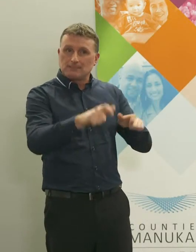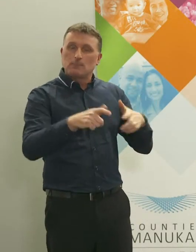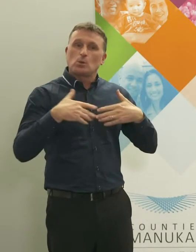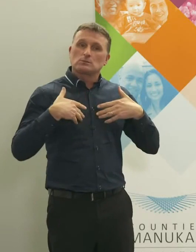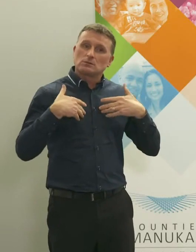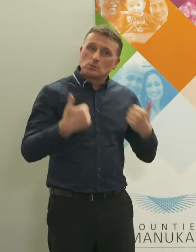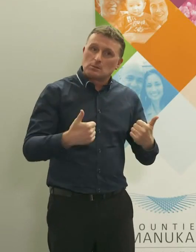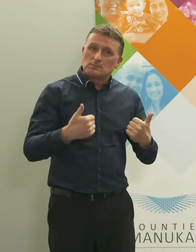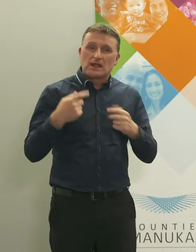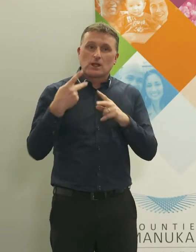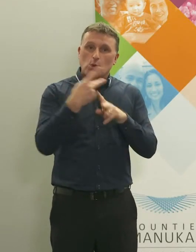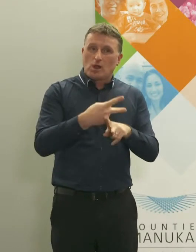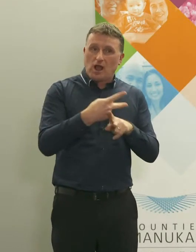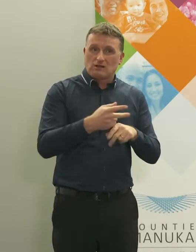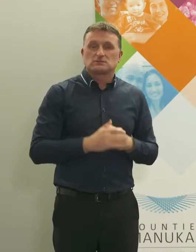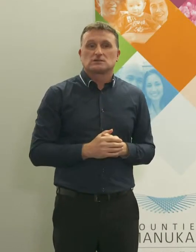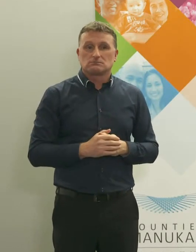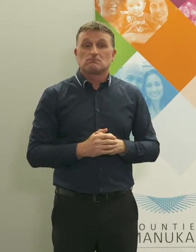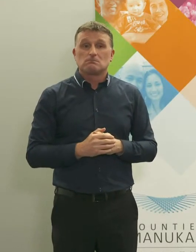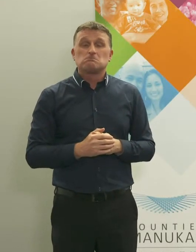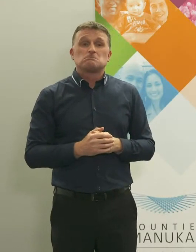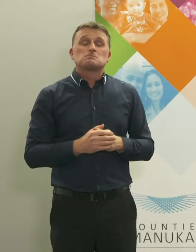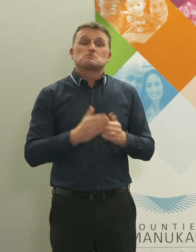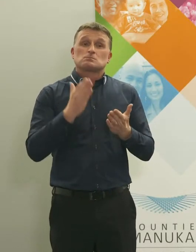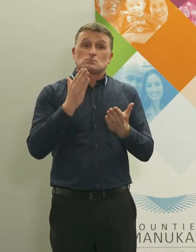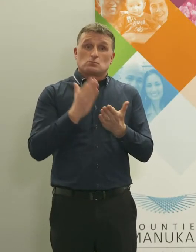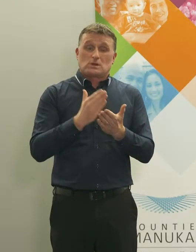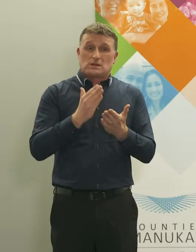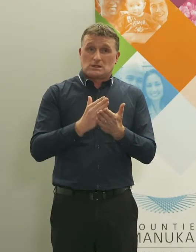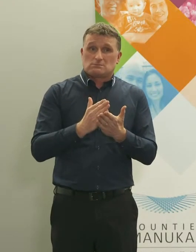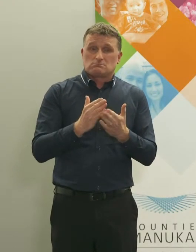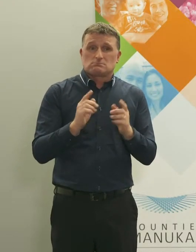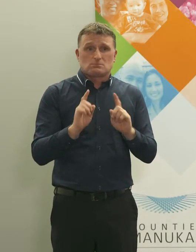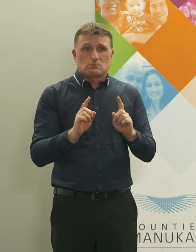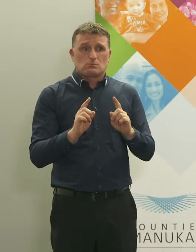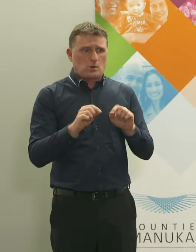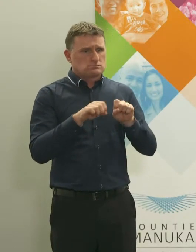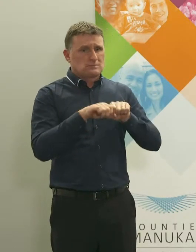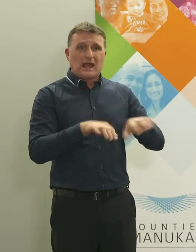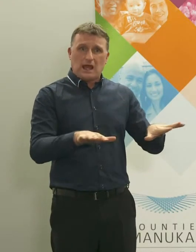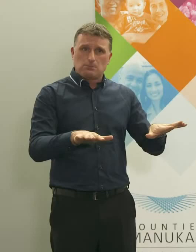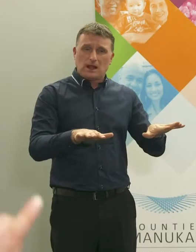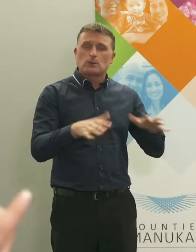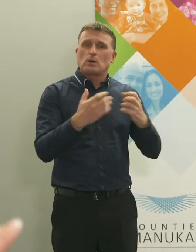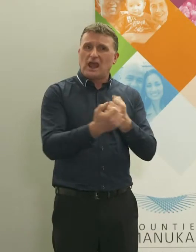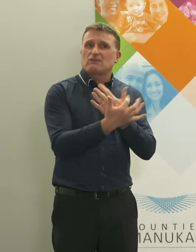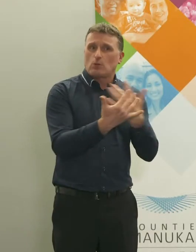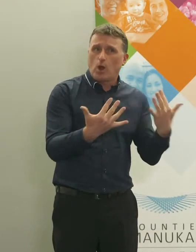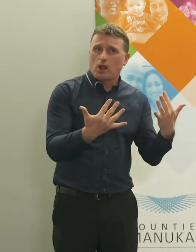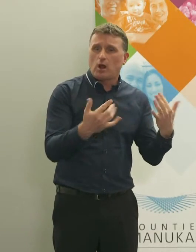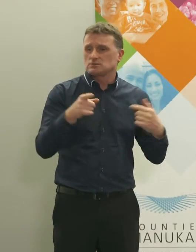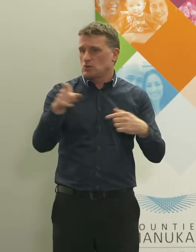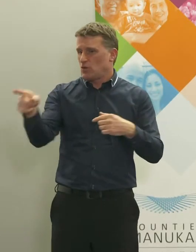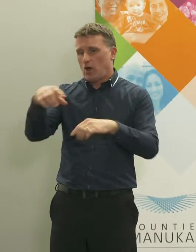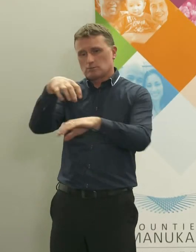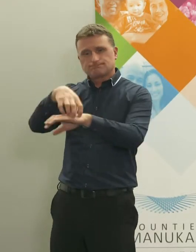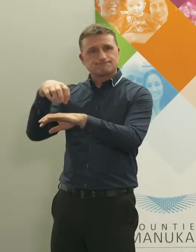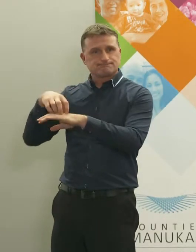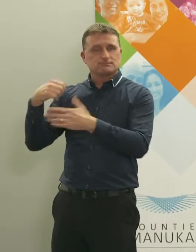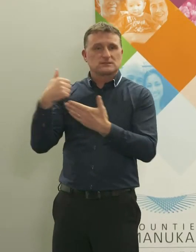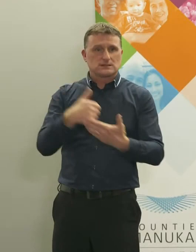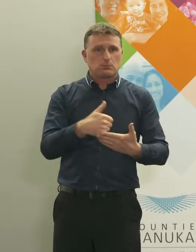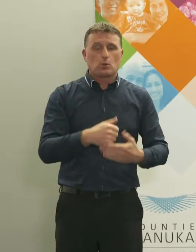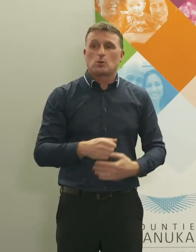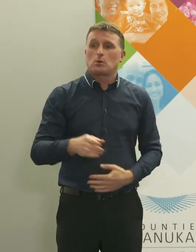head, but it is a majority of cases given what this outbreak looks like. Can I just ask on the Mount Roskill